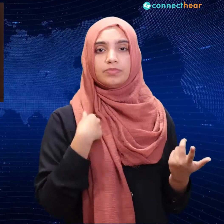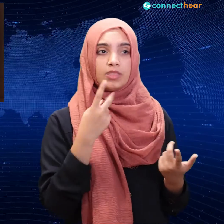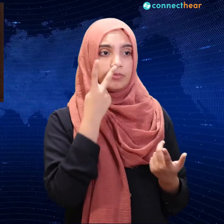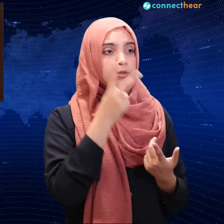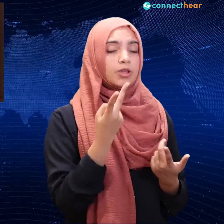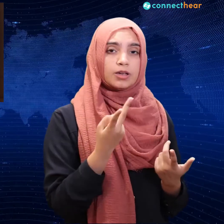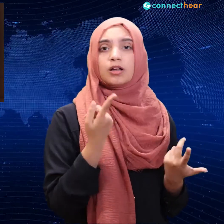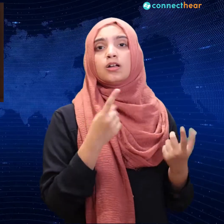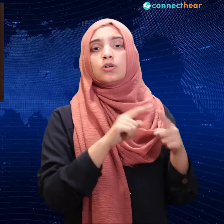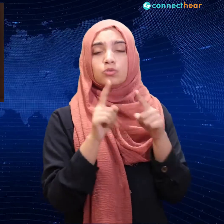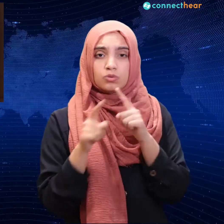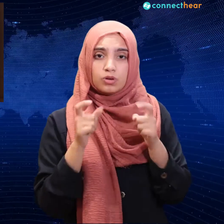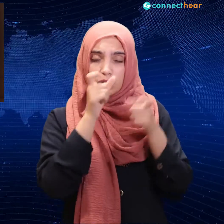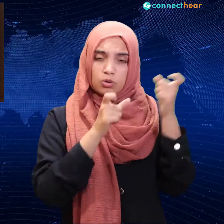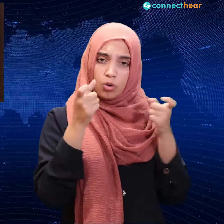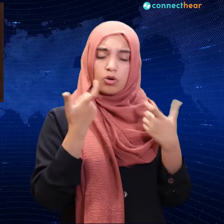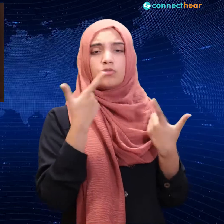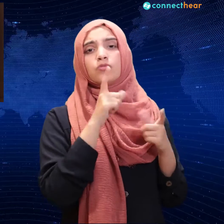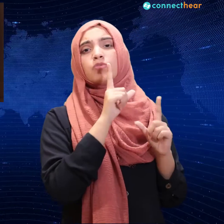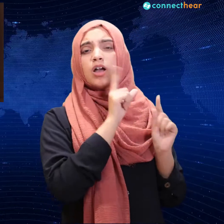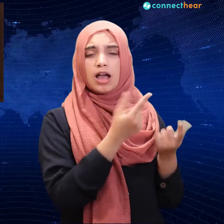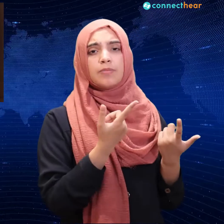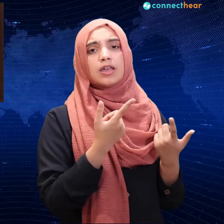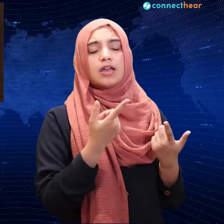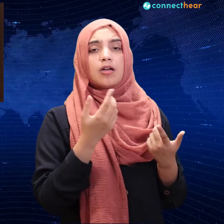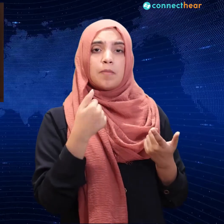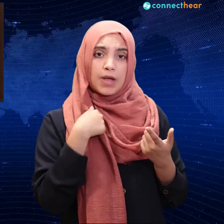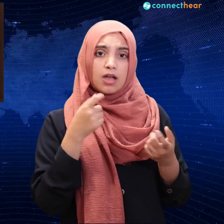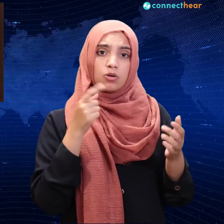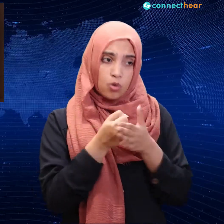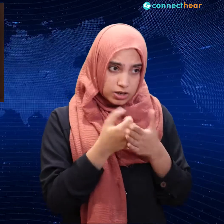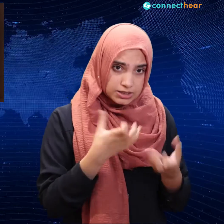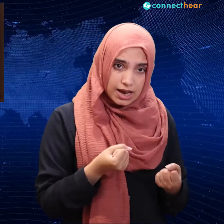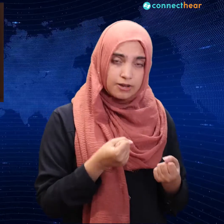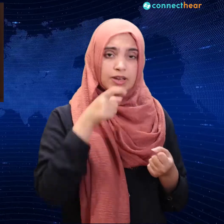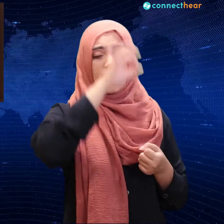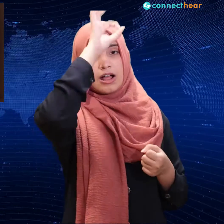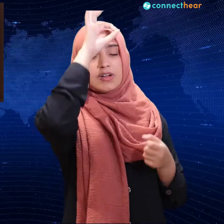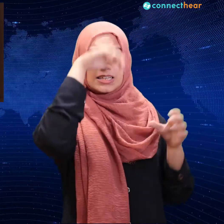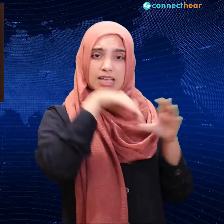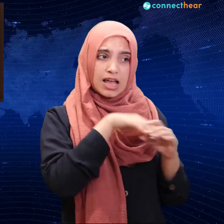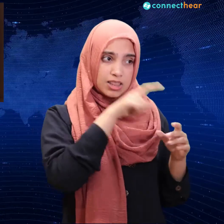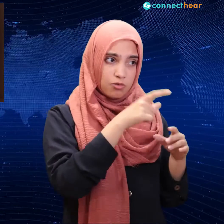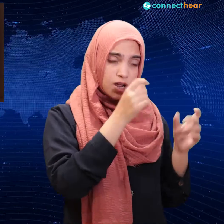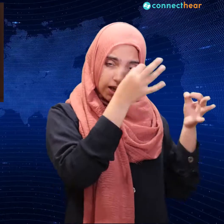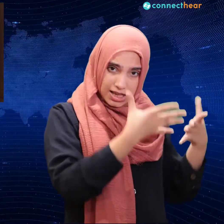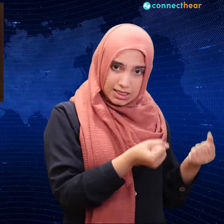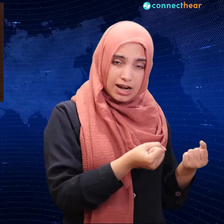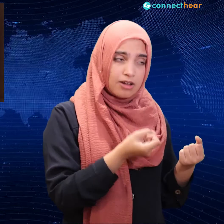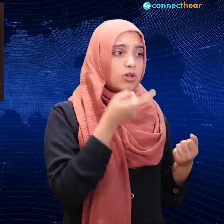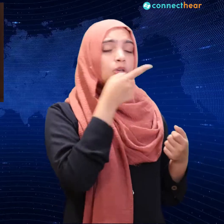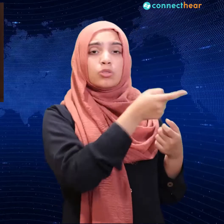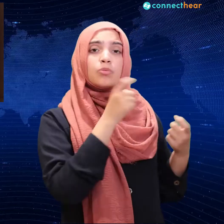prime minister. I called them over. We tried our best to make them understand that since you should not try